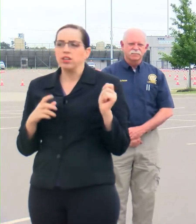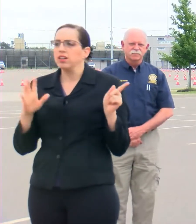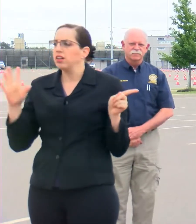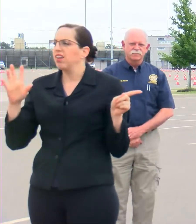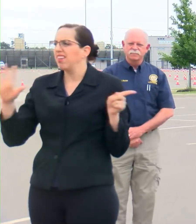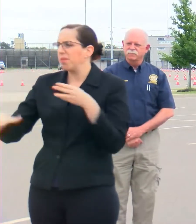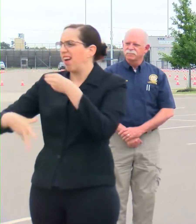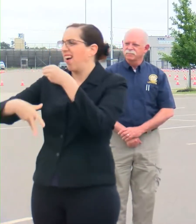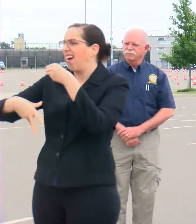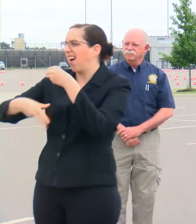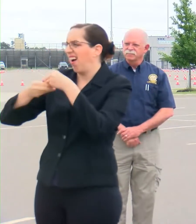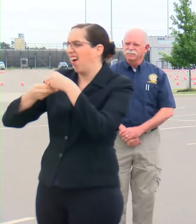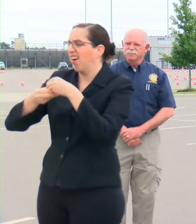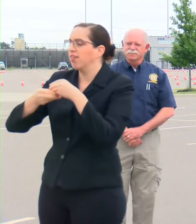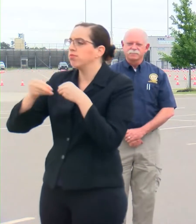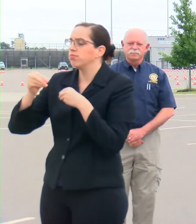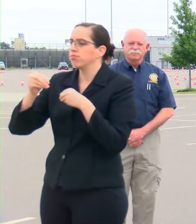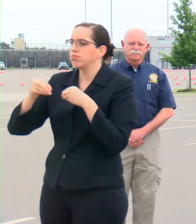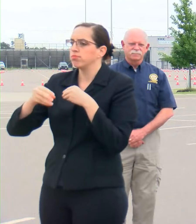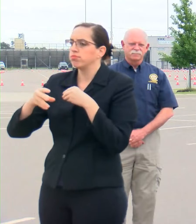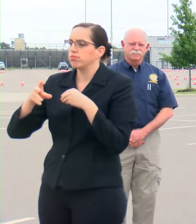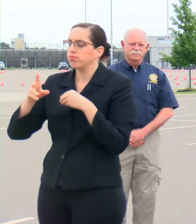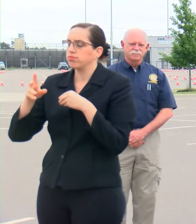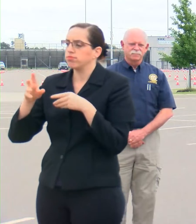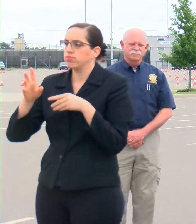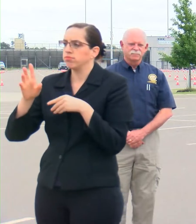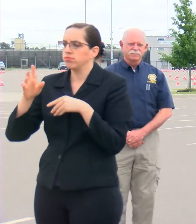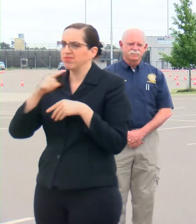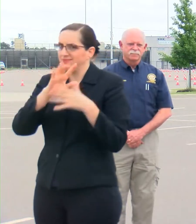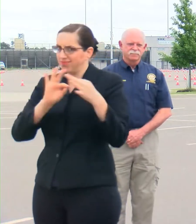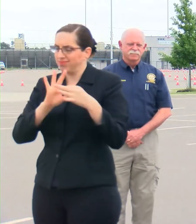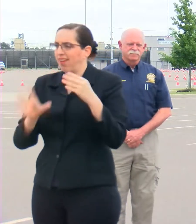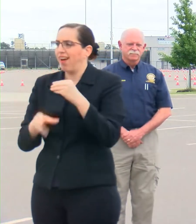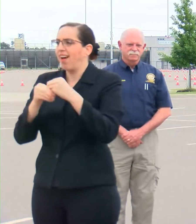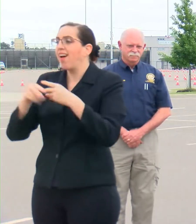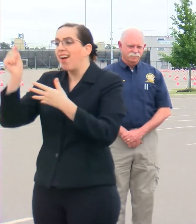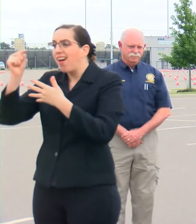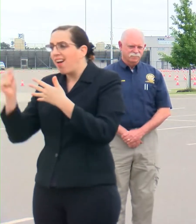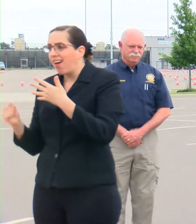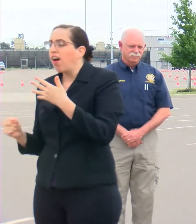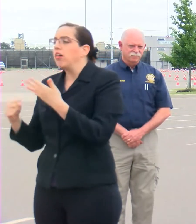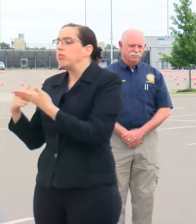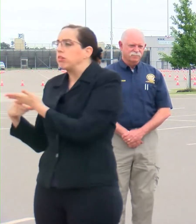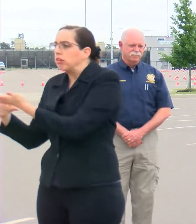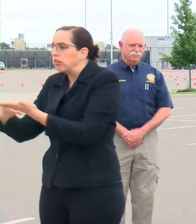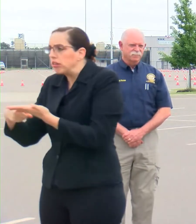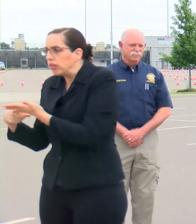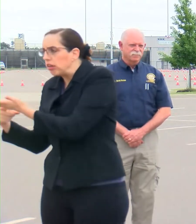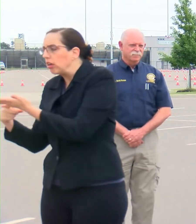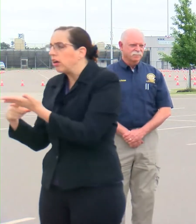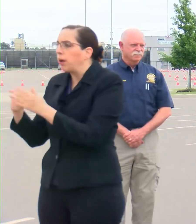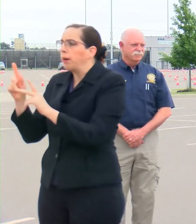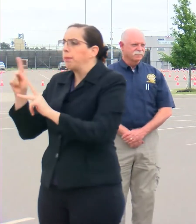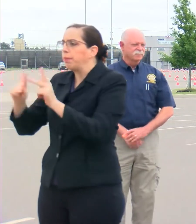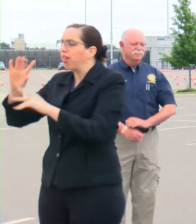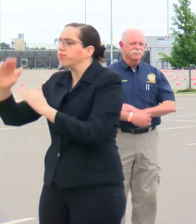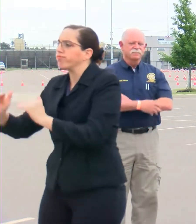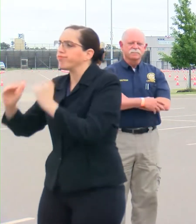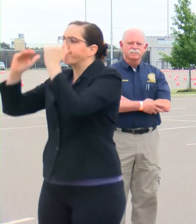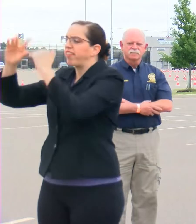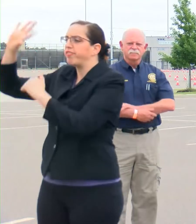Let me just add something to that, because all of that is being discussed with people who are on the federal